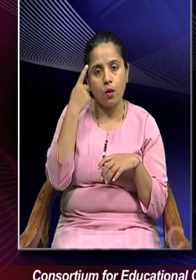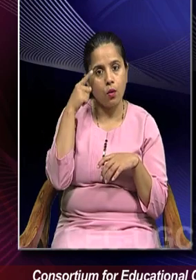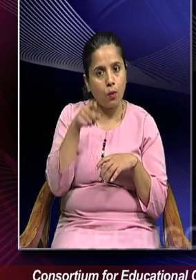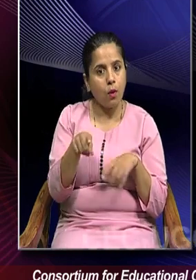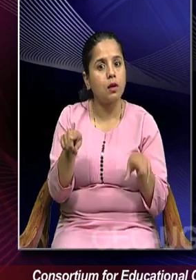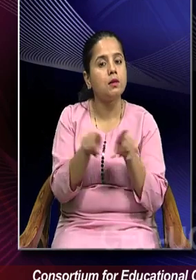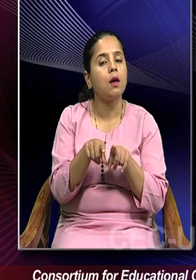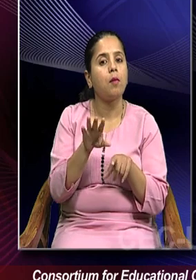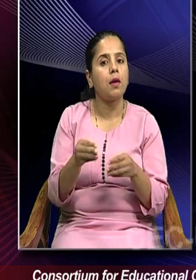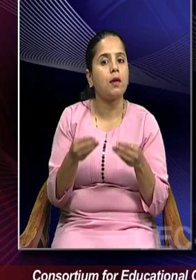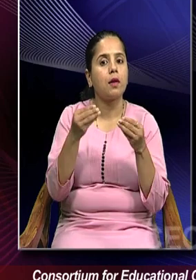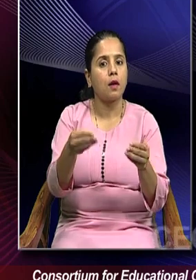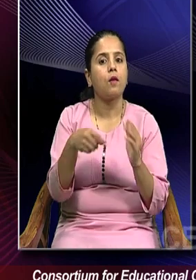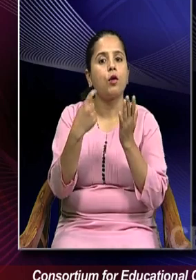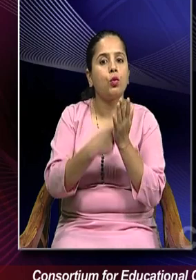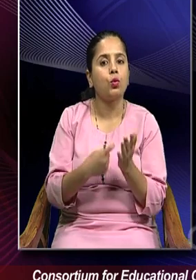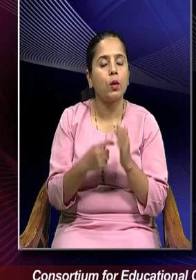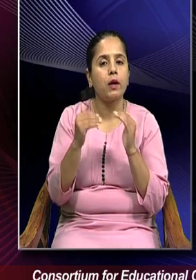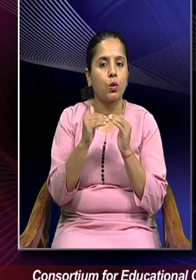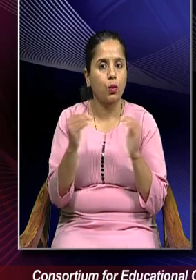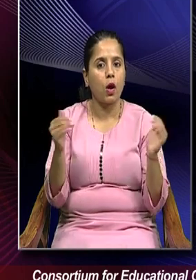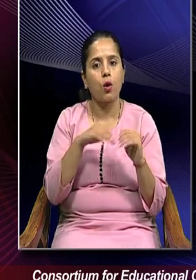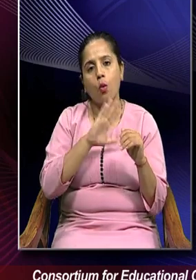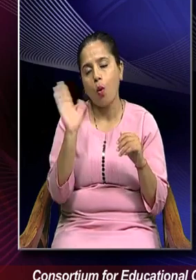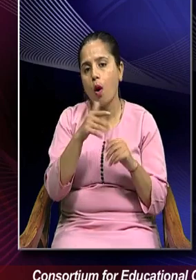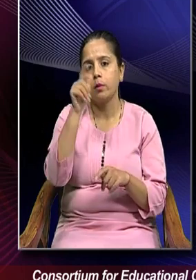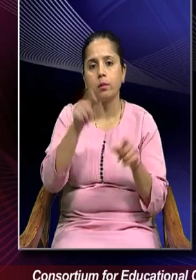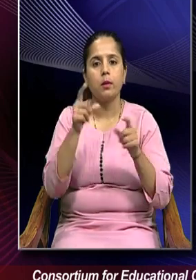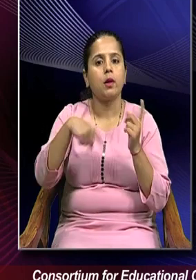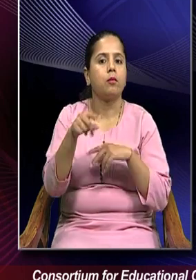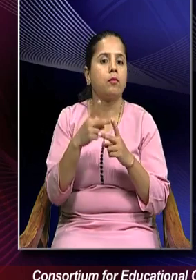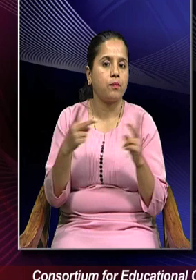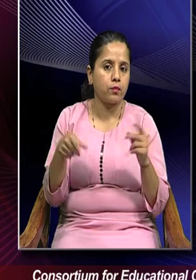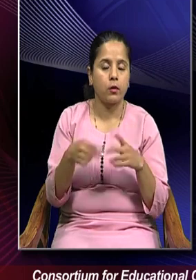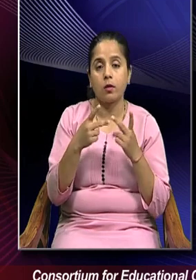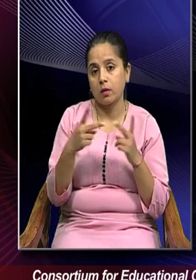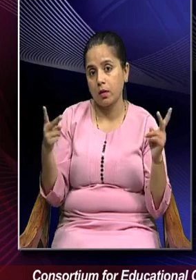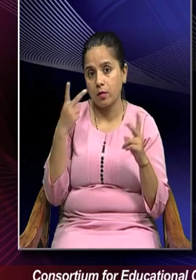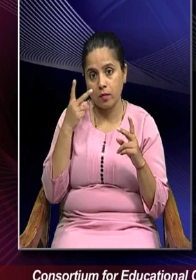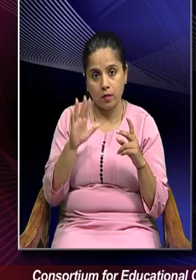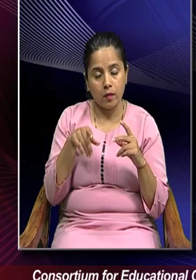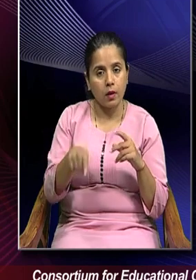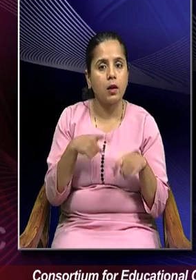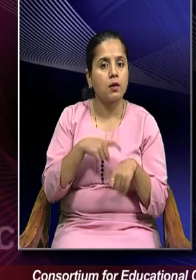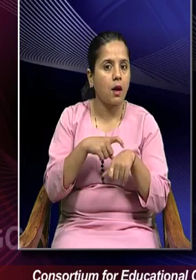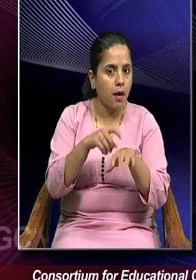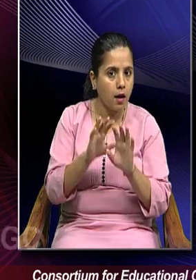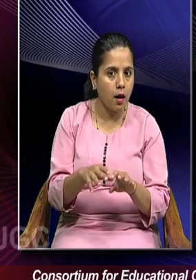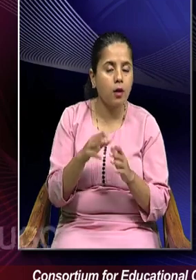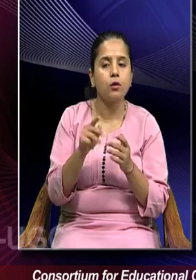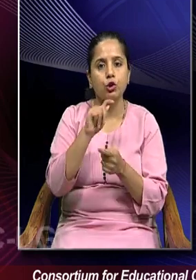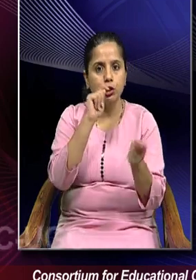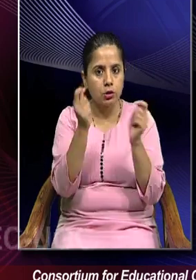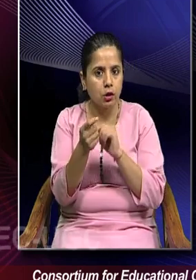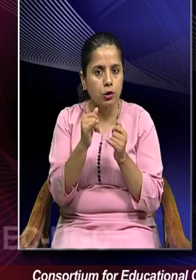also gave the principle of equality to all its citizens, and various kinds of trends relating to modernization